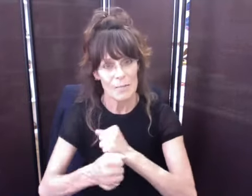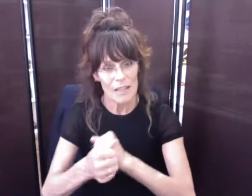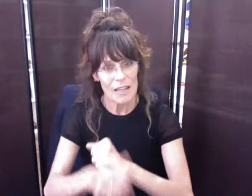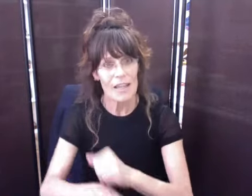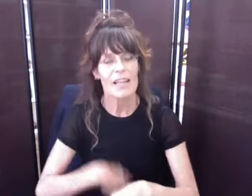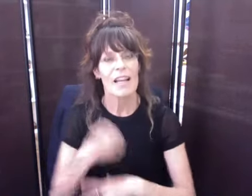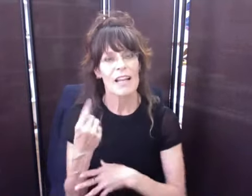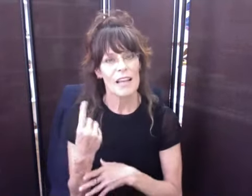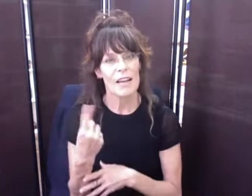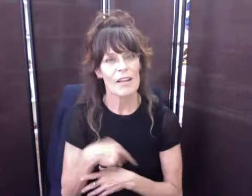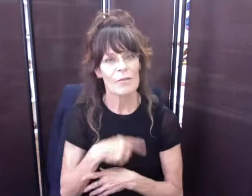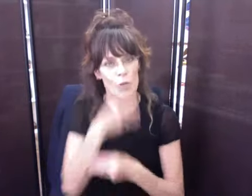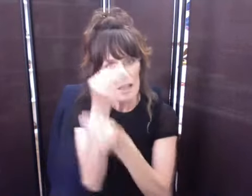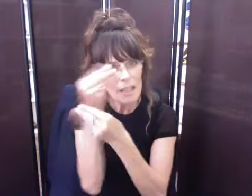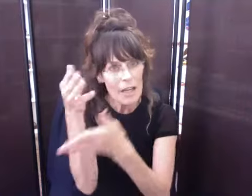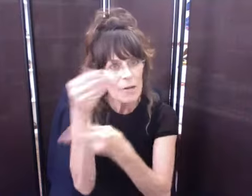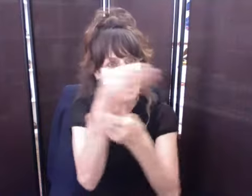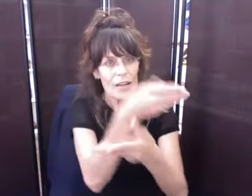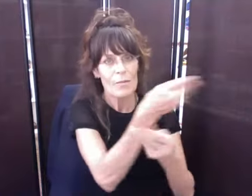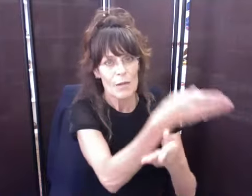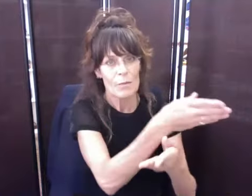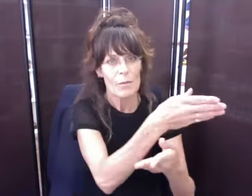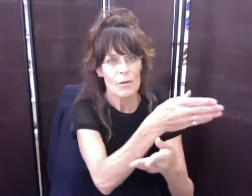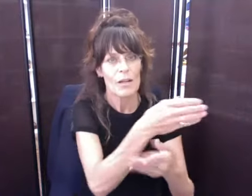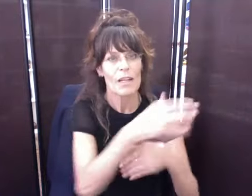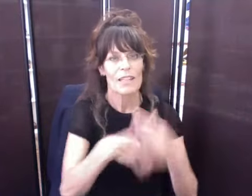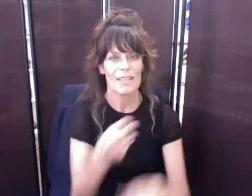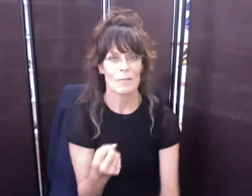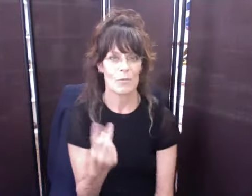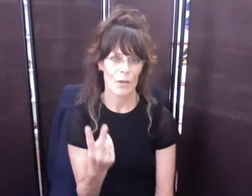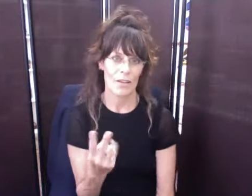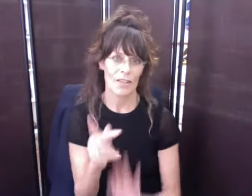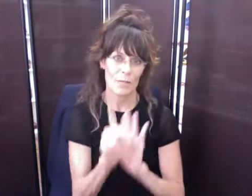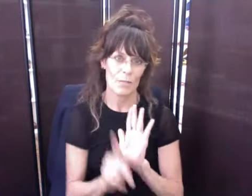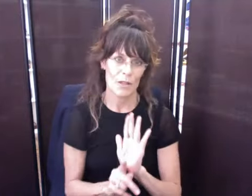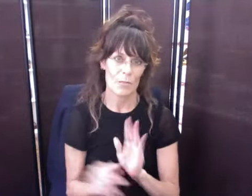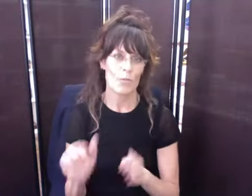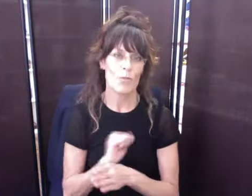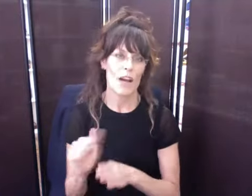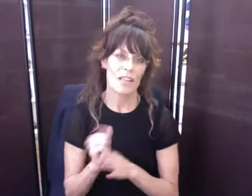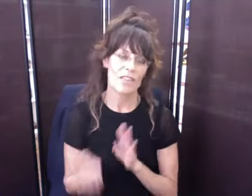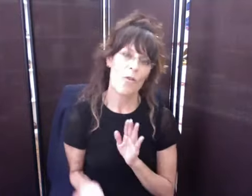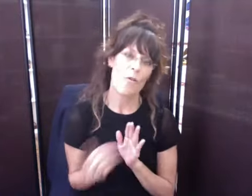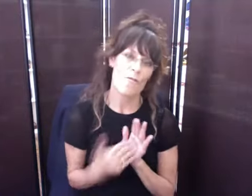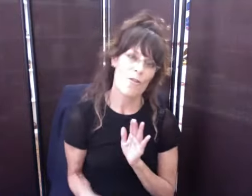try to carry to other people in step 12. It's the principles being practiced over and over and over and over